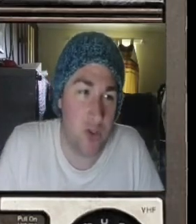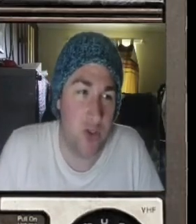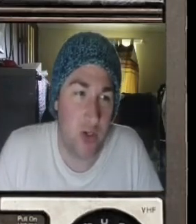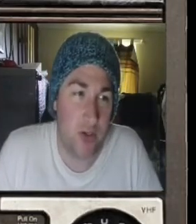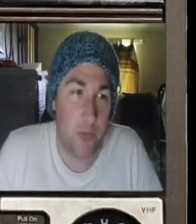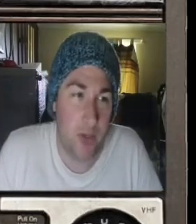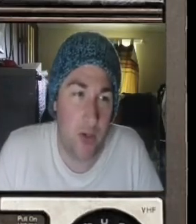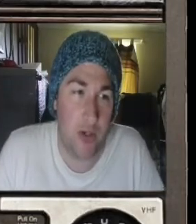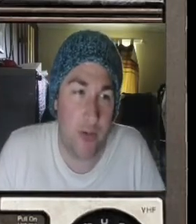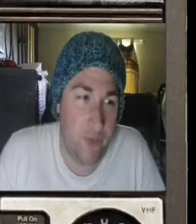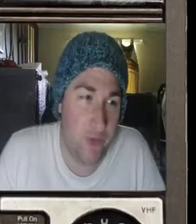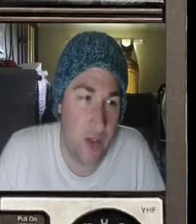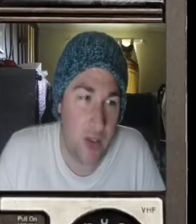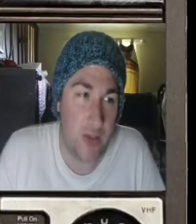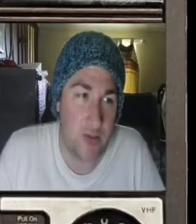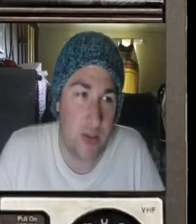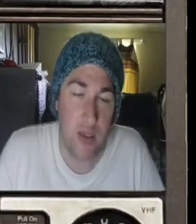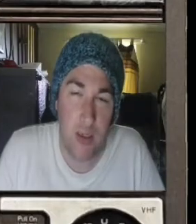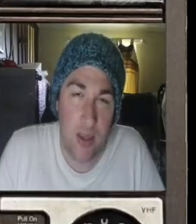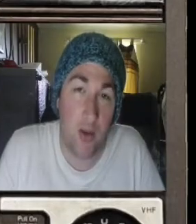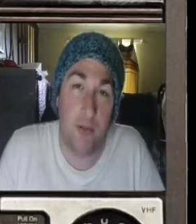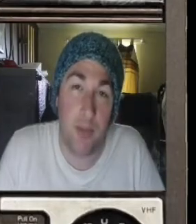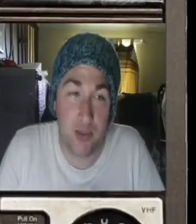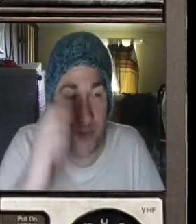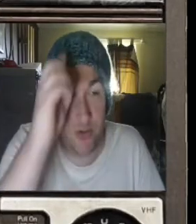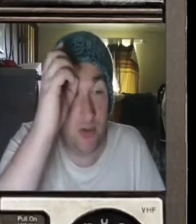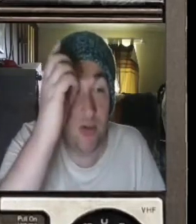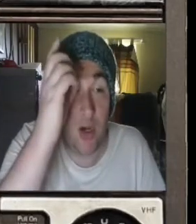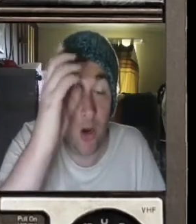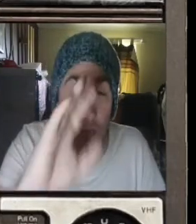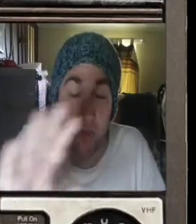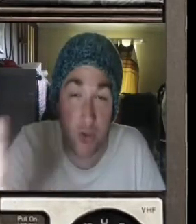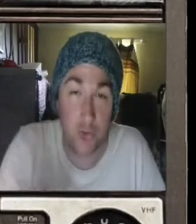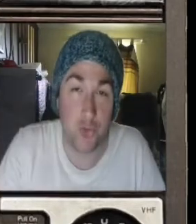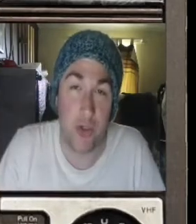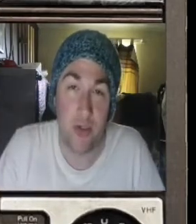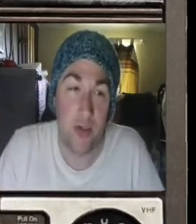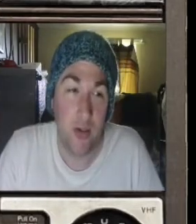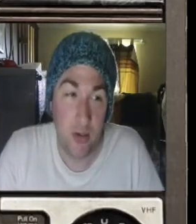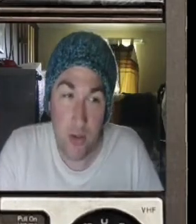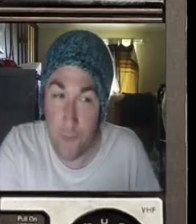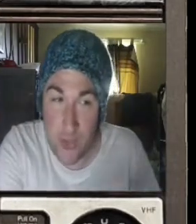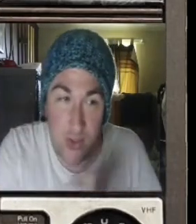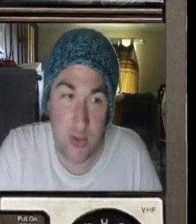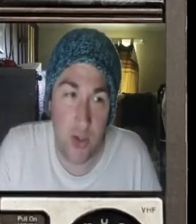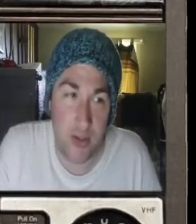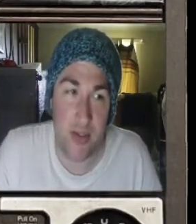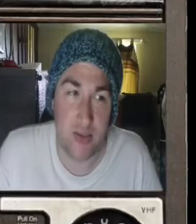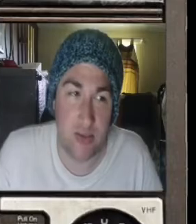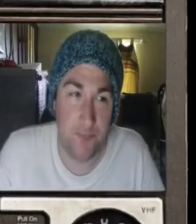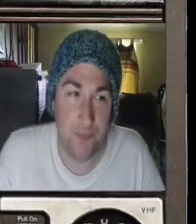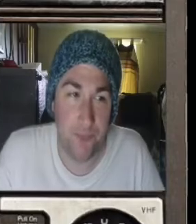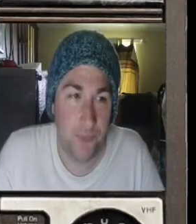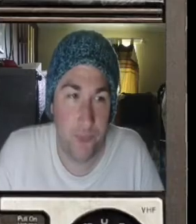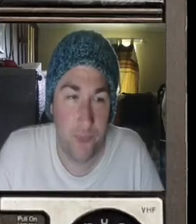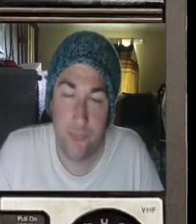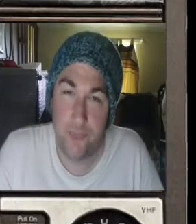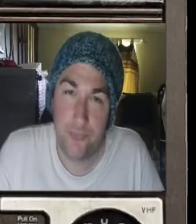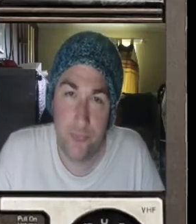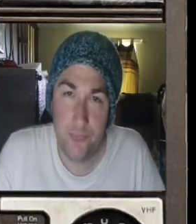what society would be like in 50 years. And I imagined a whole country of things like this.